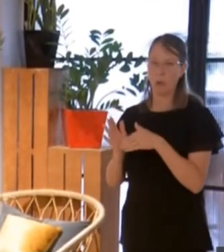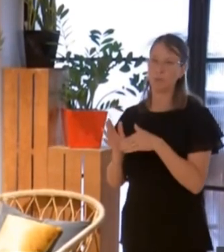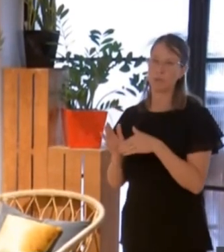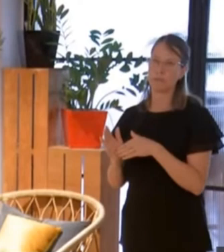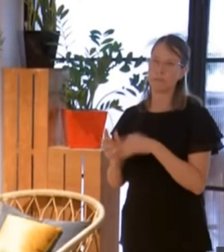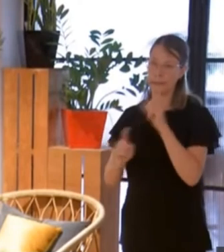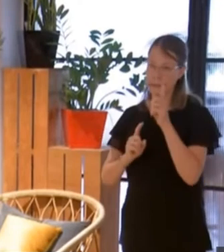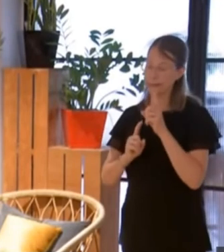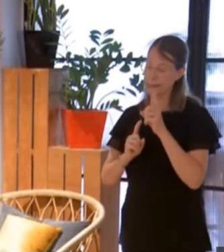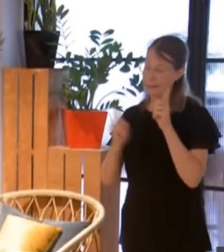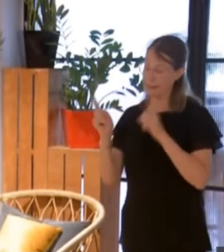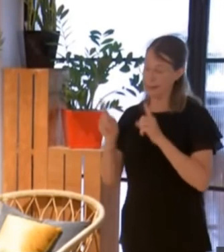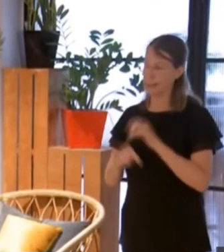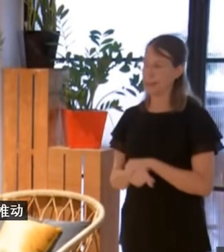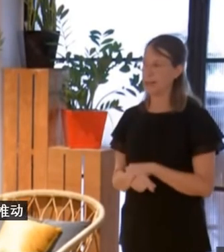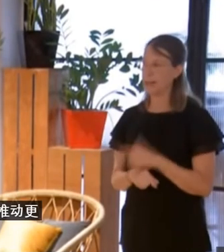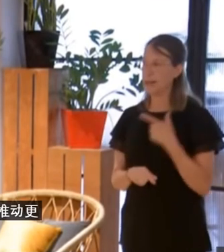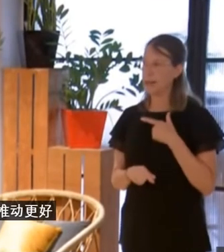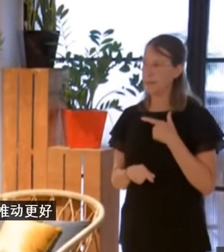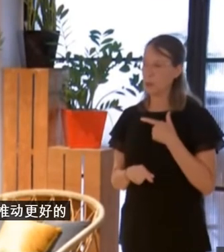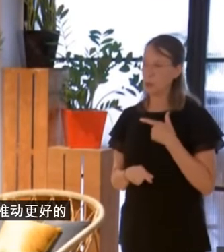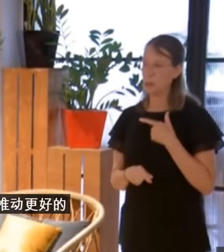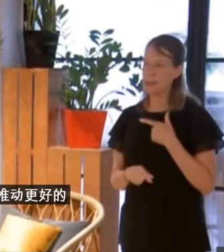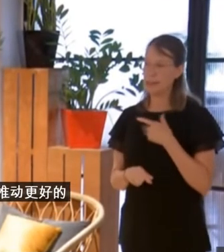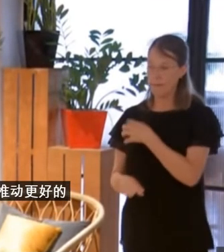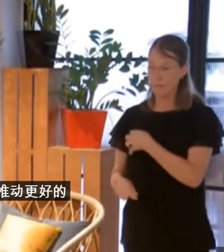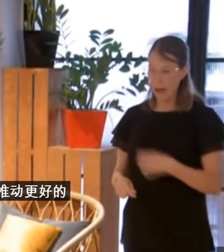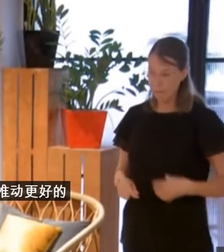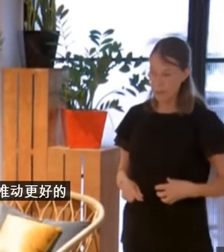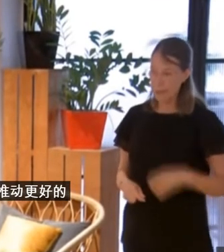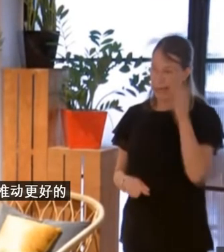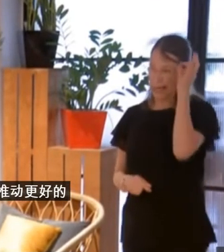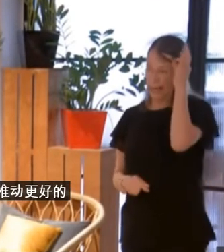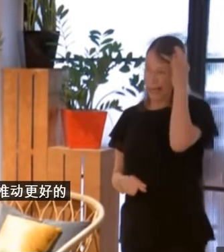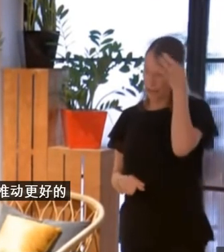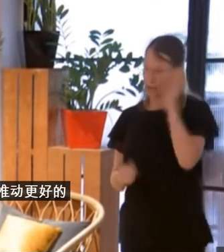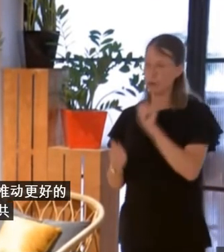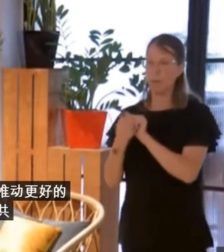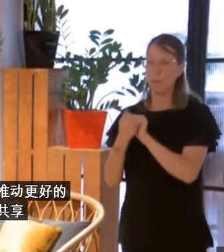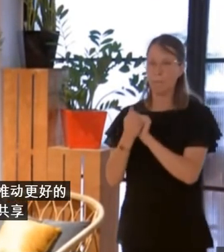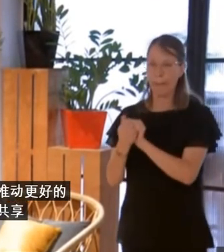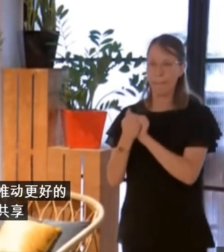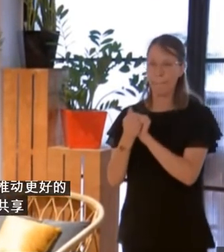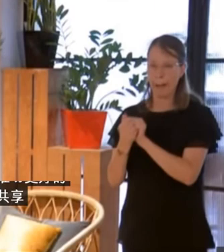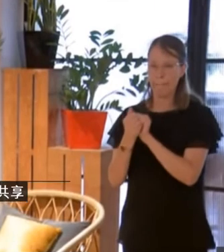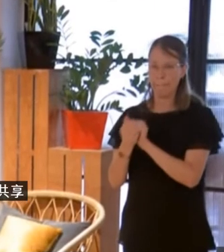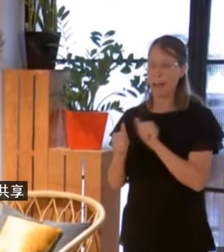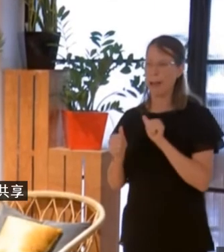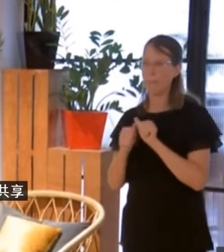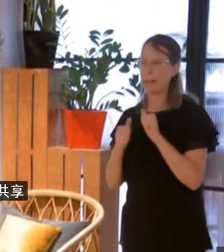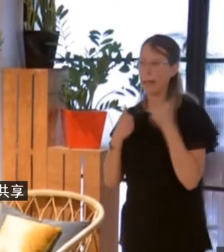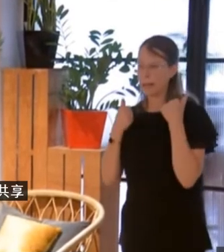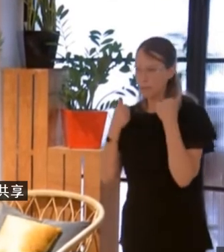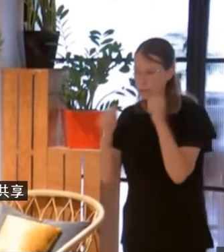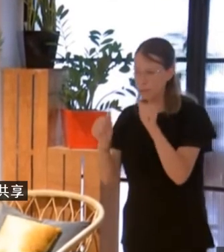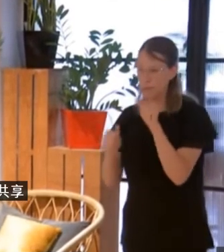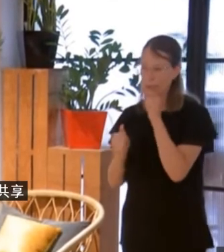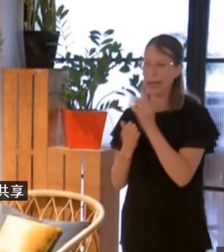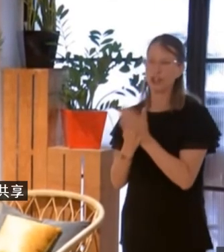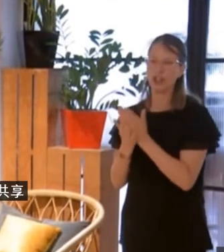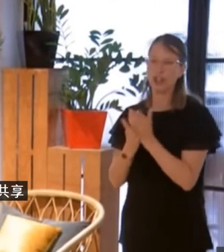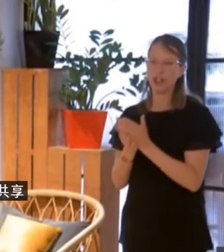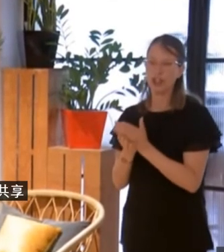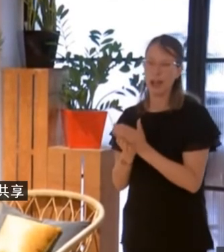together, council and state government, in driving better outcomes and in partnership, shared funding, being